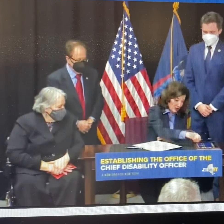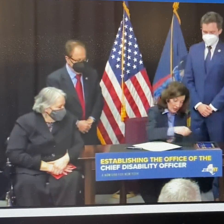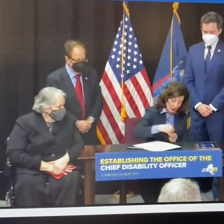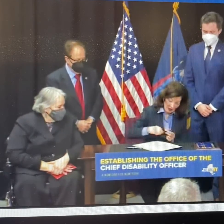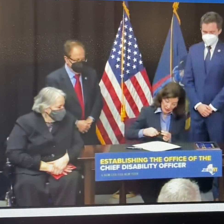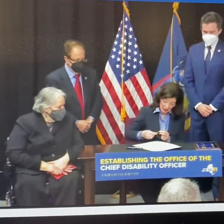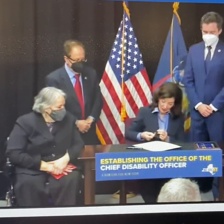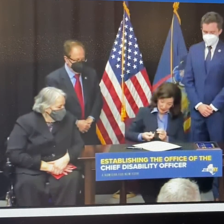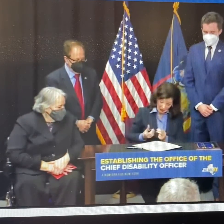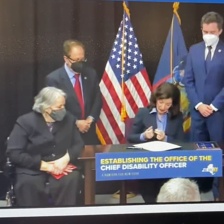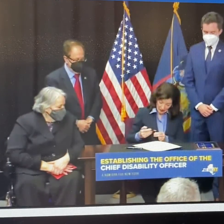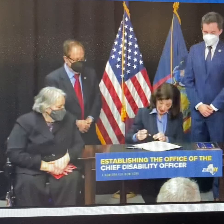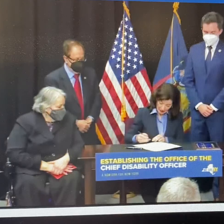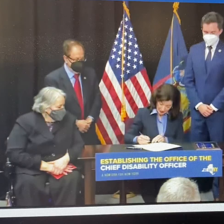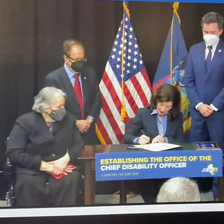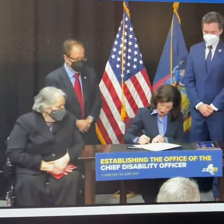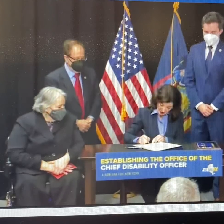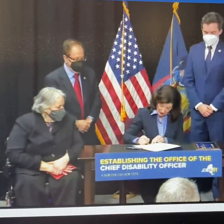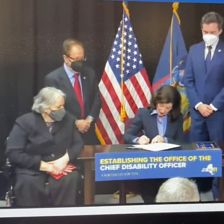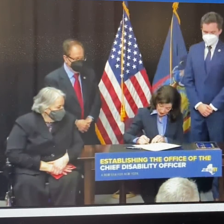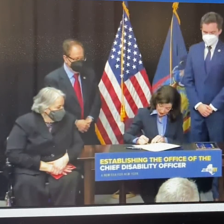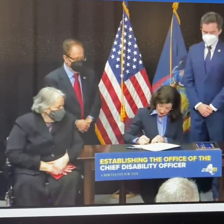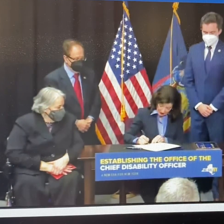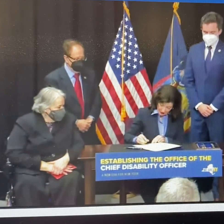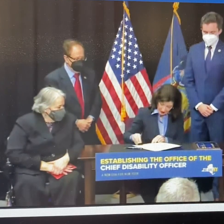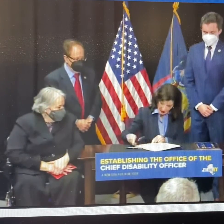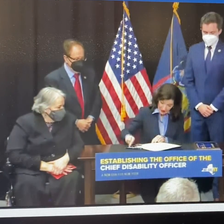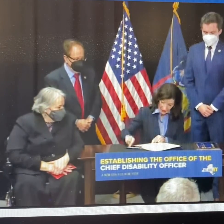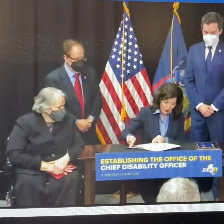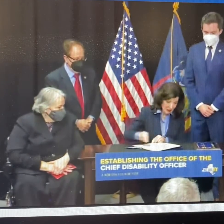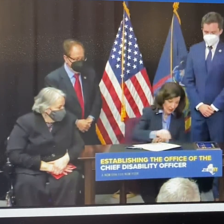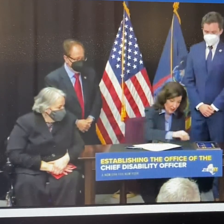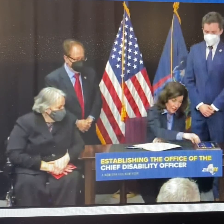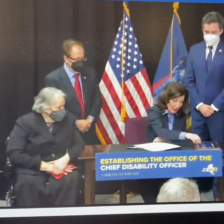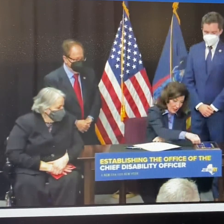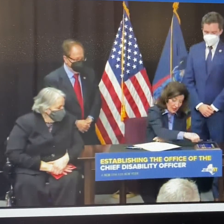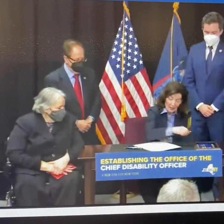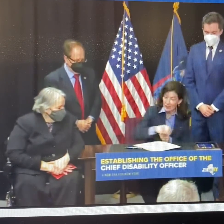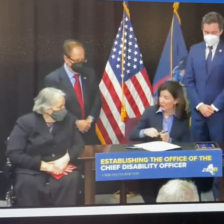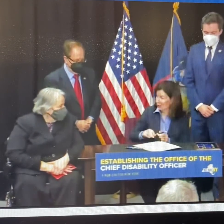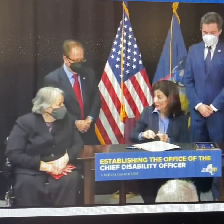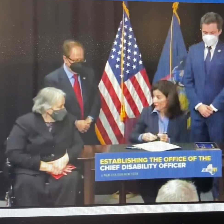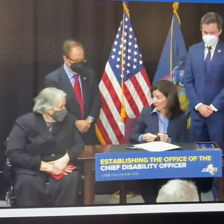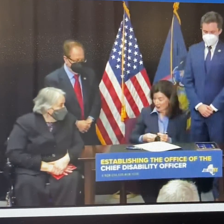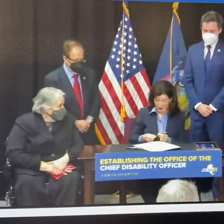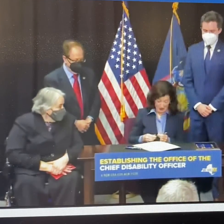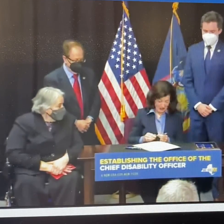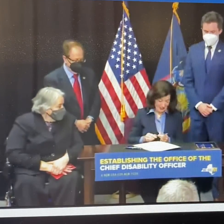Thank you.